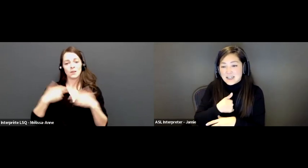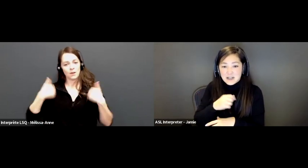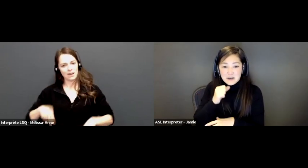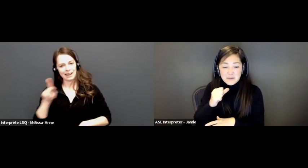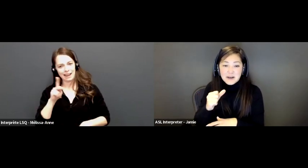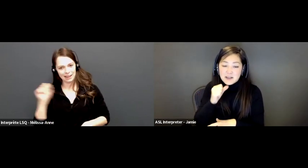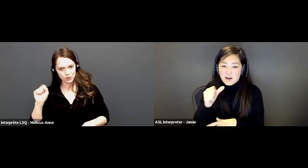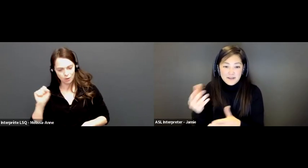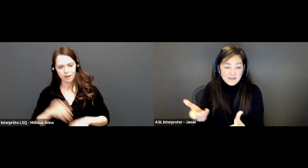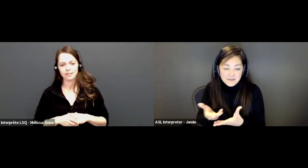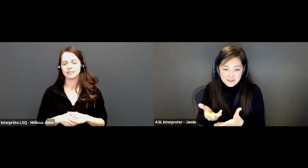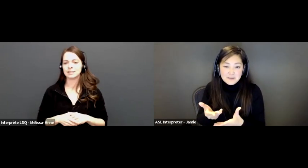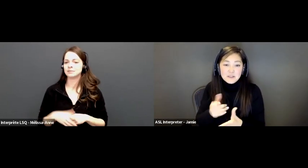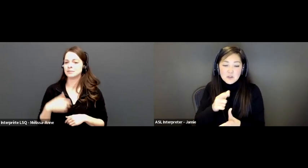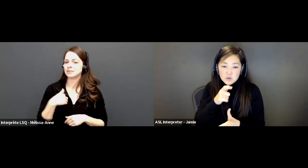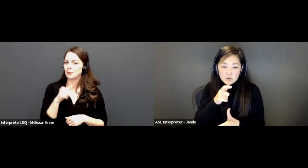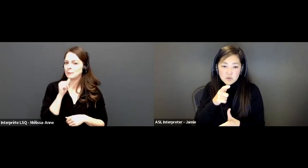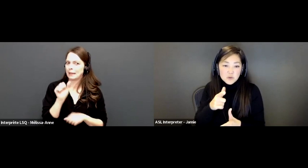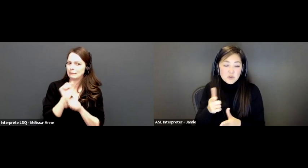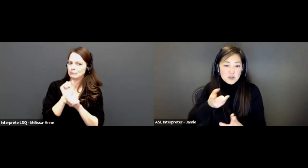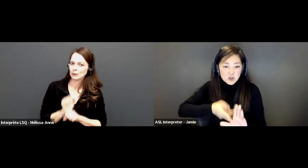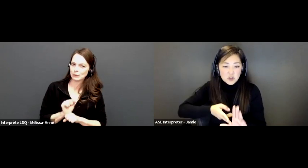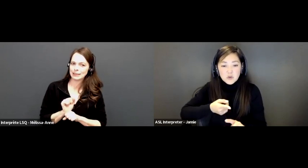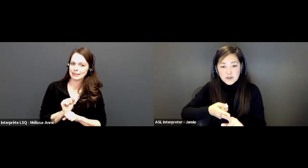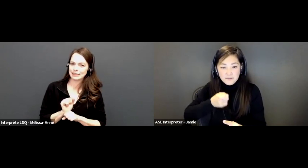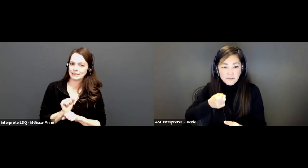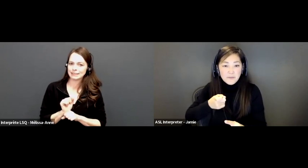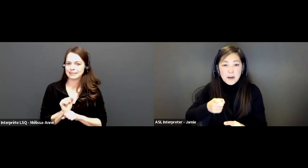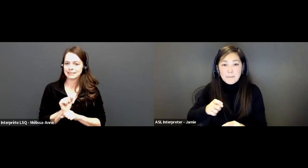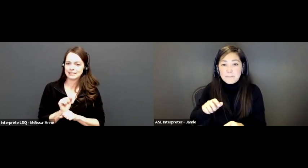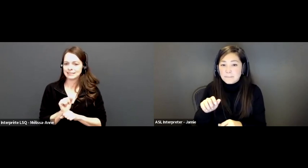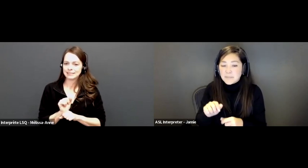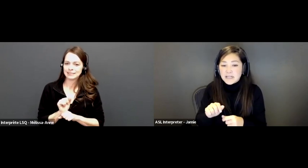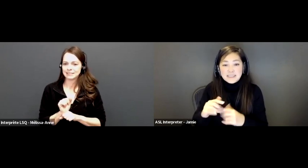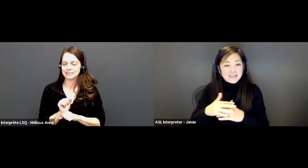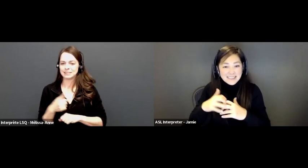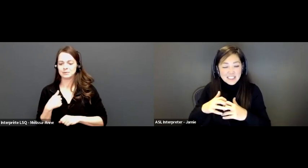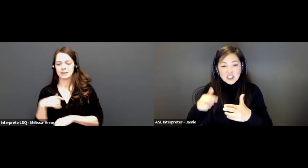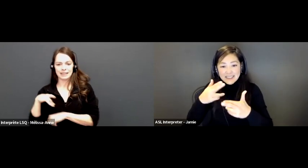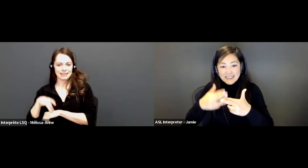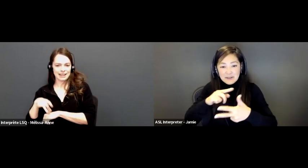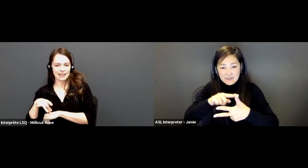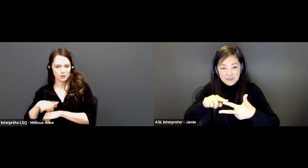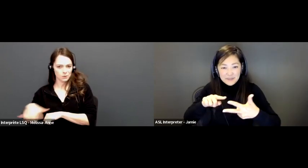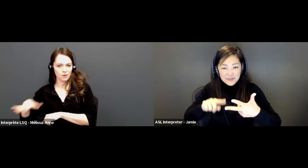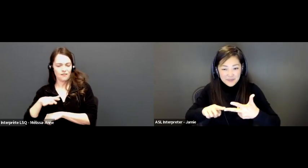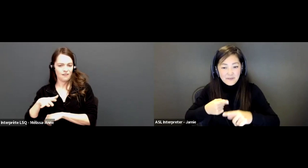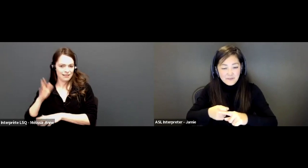traditional territories of the Hopi, Yavapai, and Apache peoples here in Arizona,